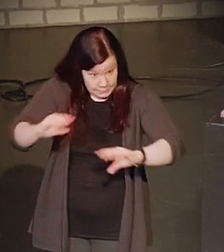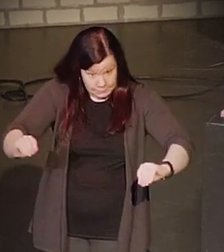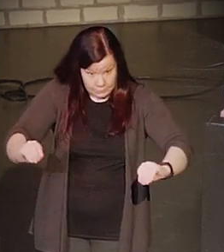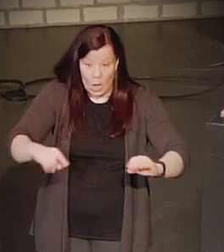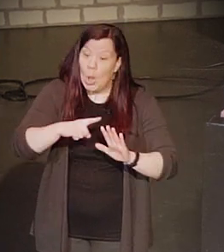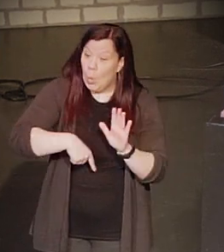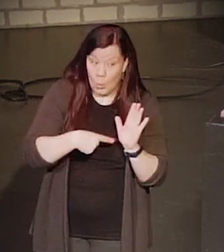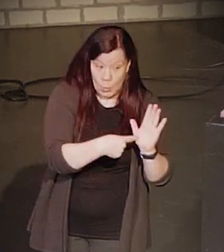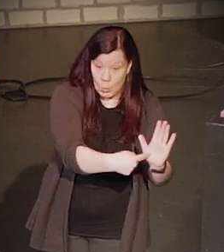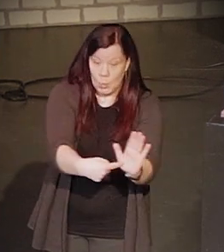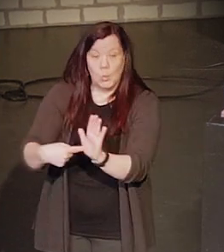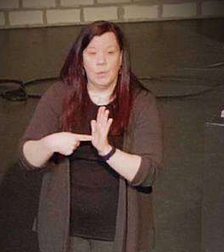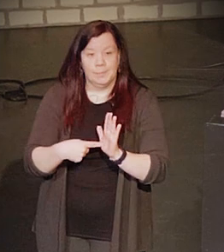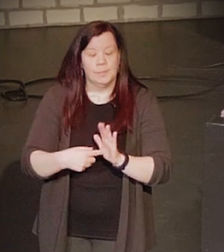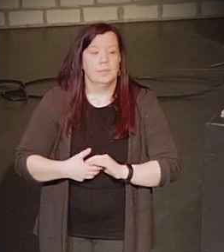stood.